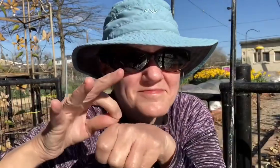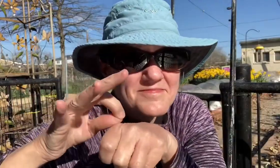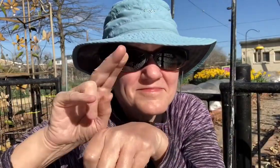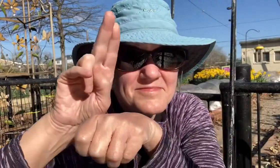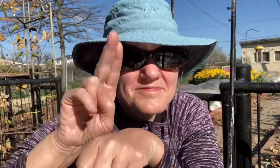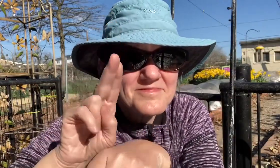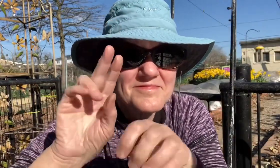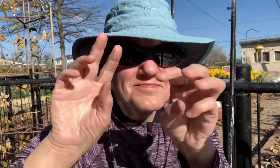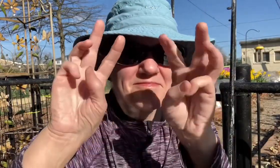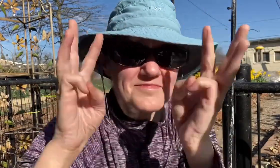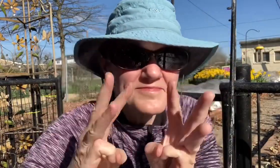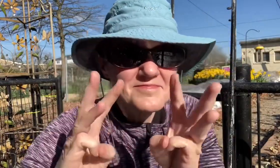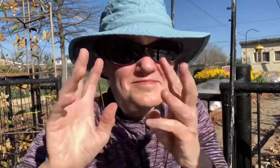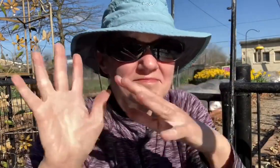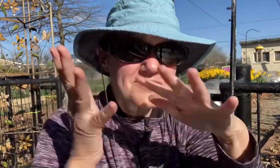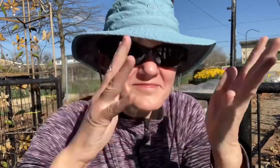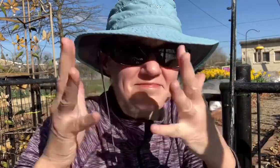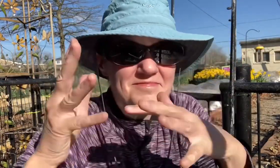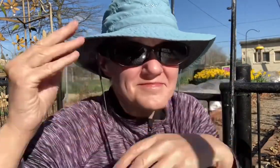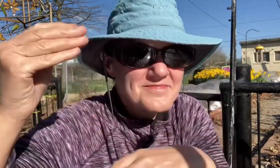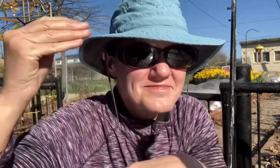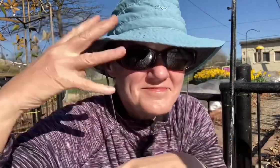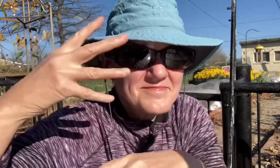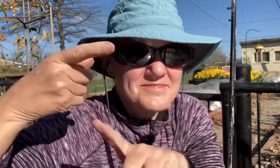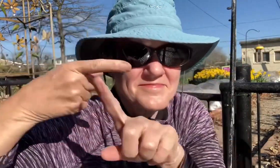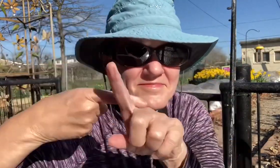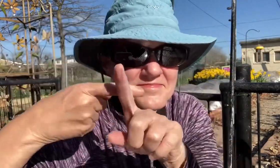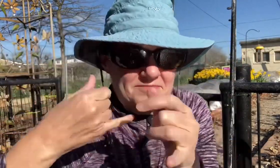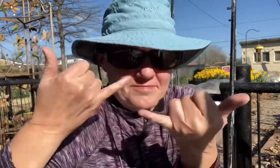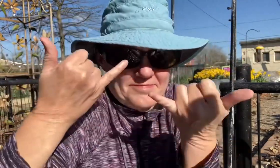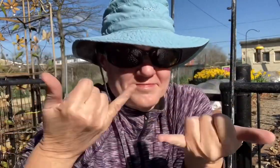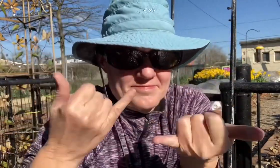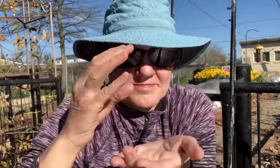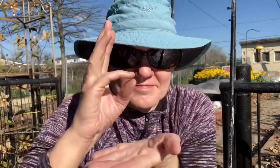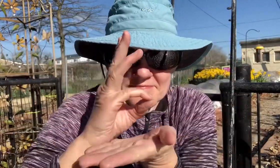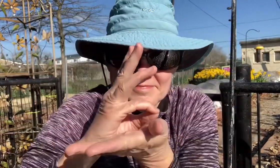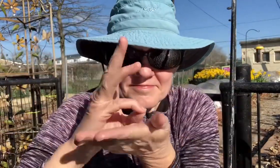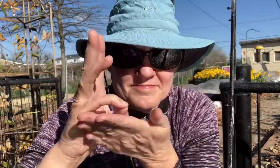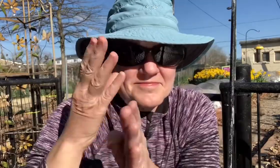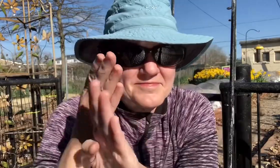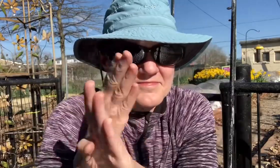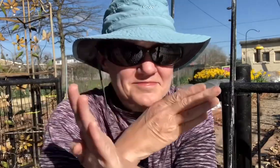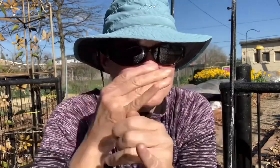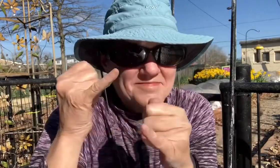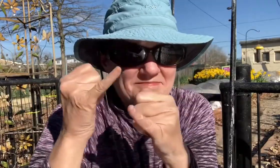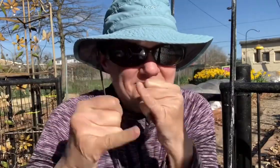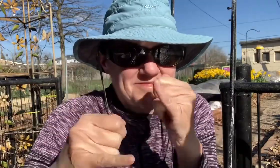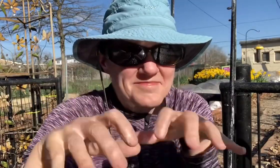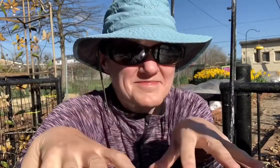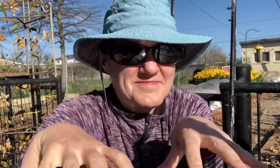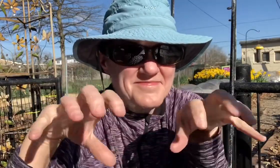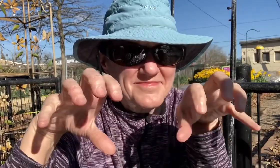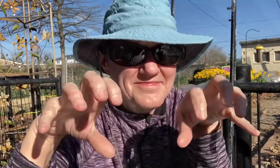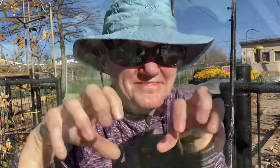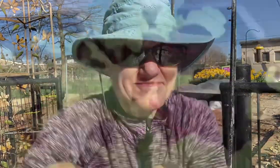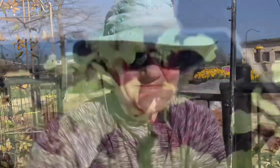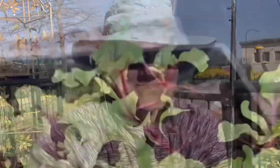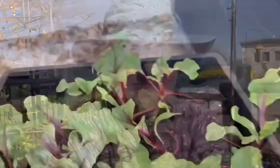Going to need to start hardening them off, getting used to the weather right now, 6 weeks before our last frost.